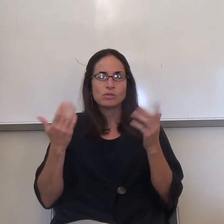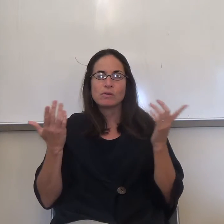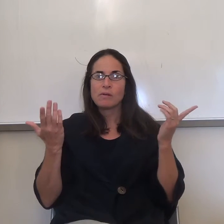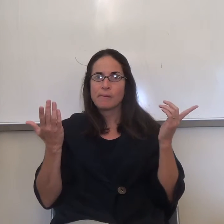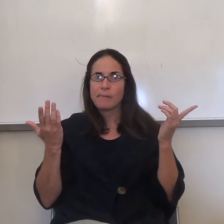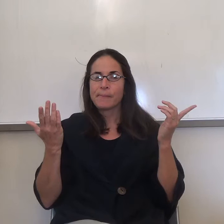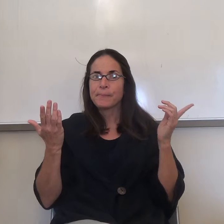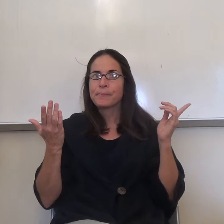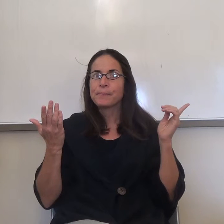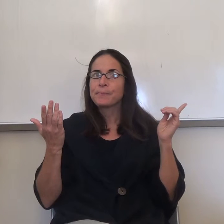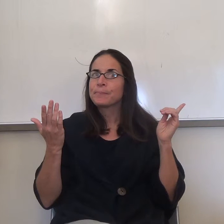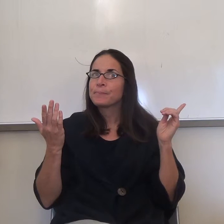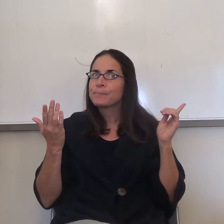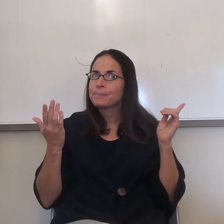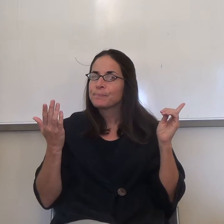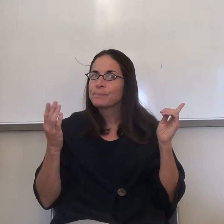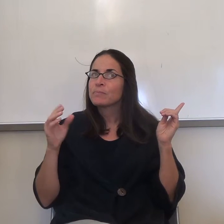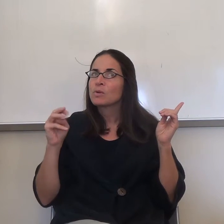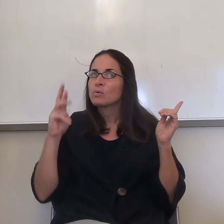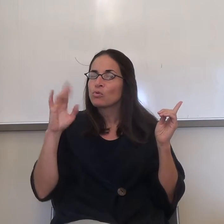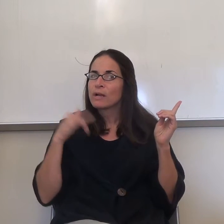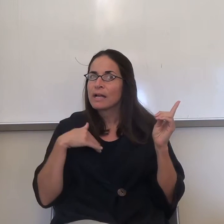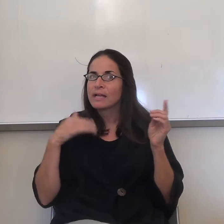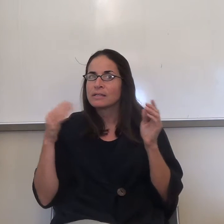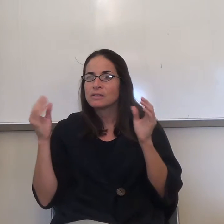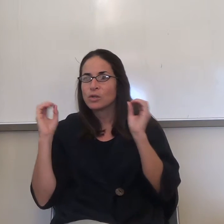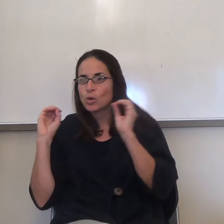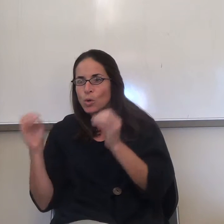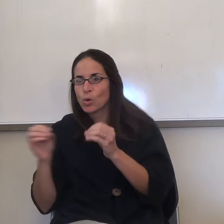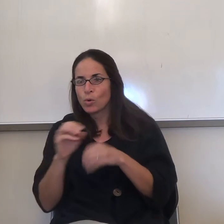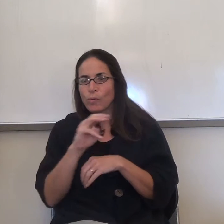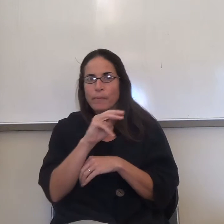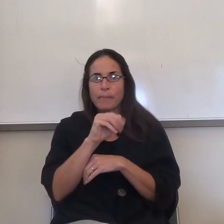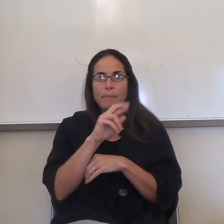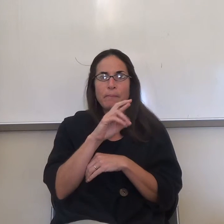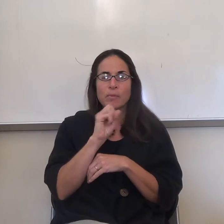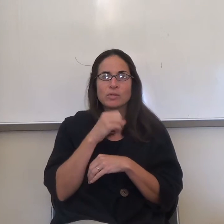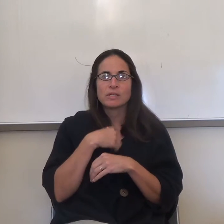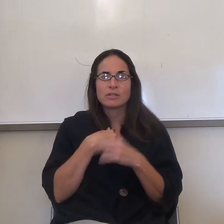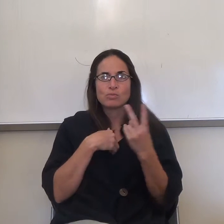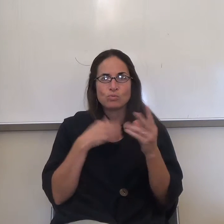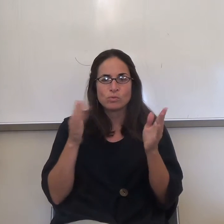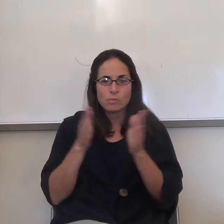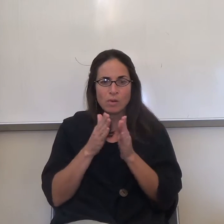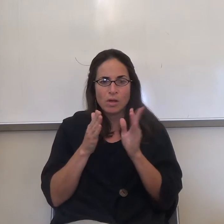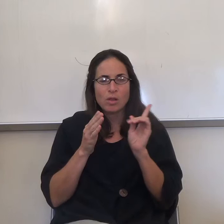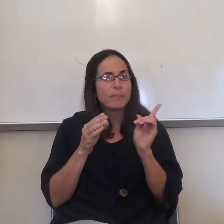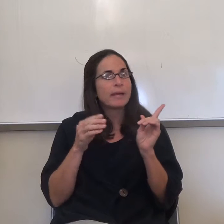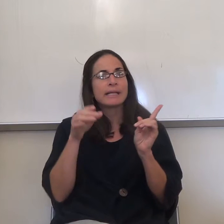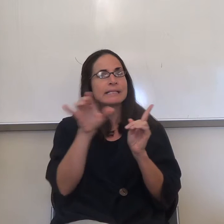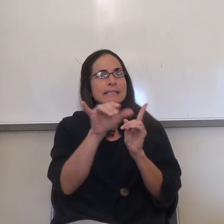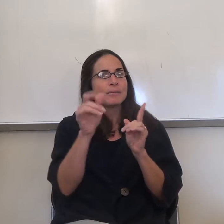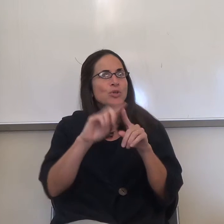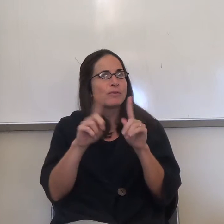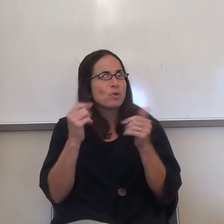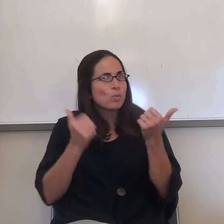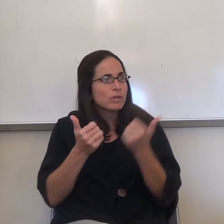no moon, but Mars has two small Well, but I ones mean, right there. between themselves, are they like each other or Yeah. are they different No, from each yeah. other? Yes,